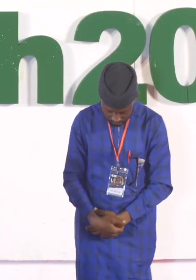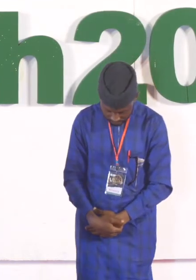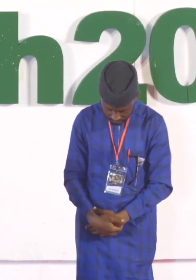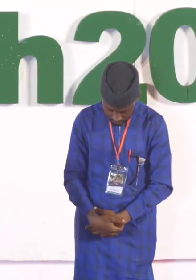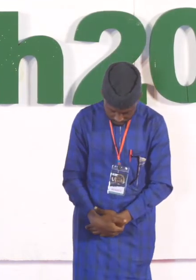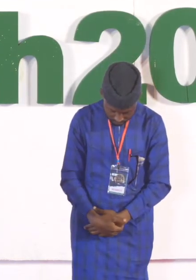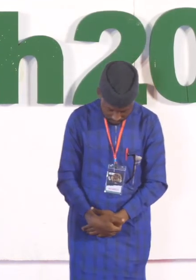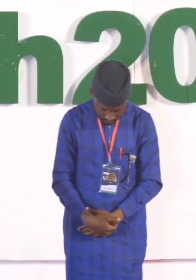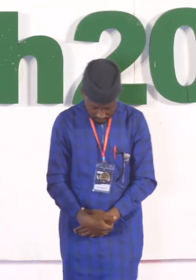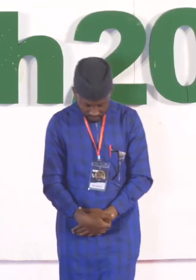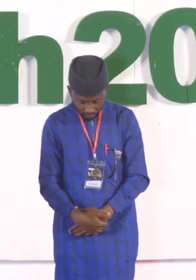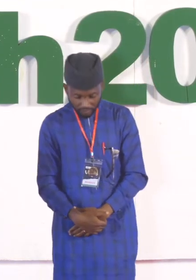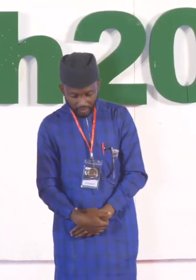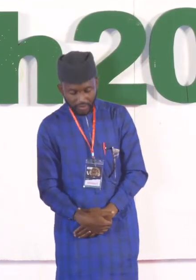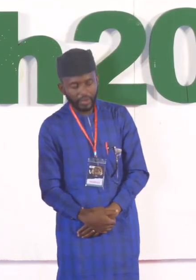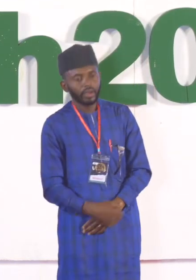brought.